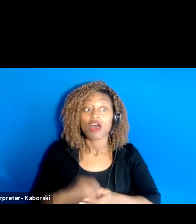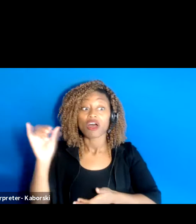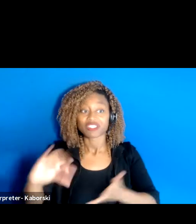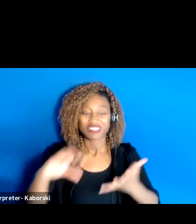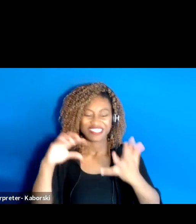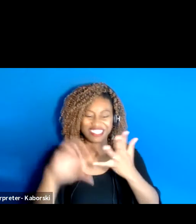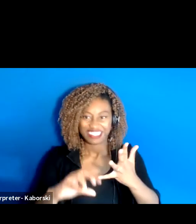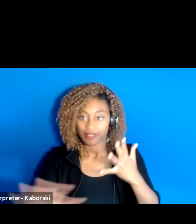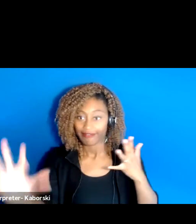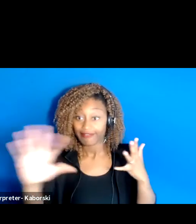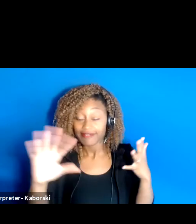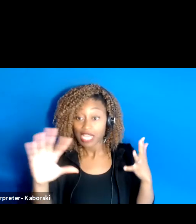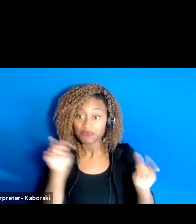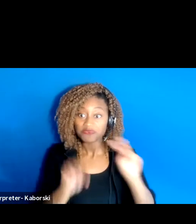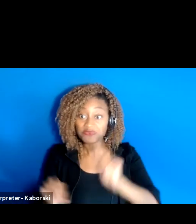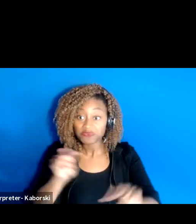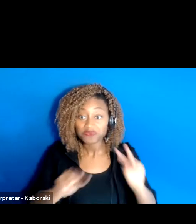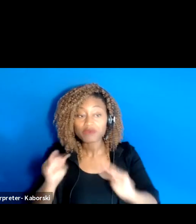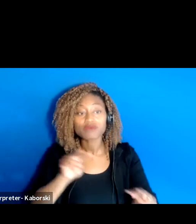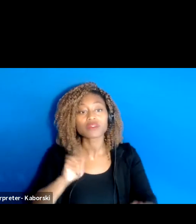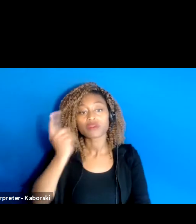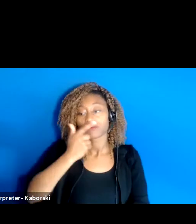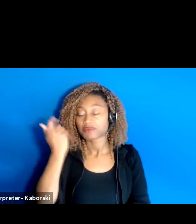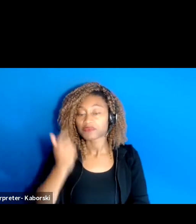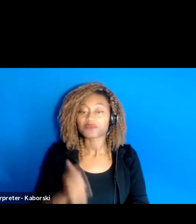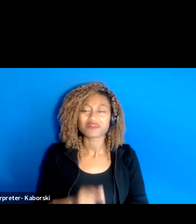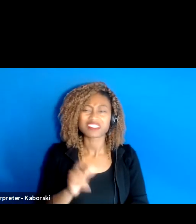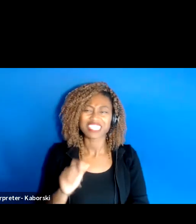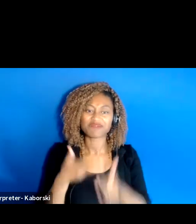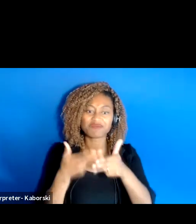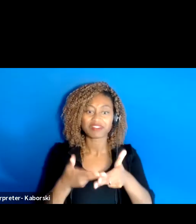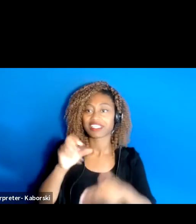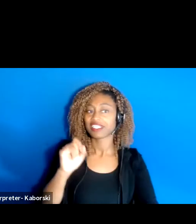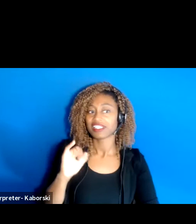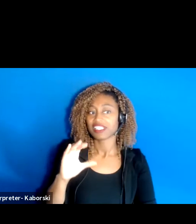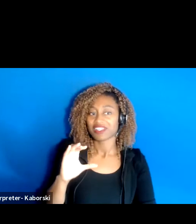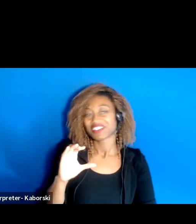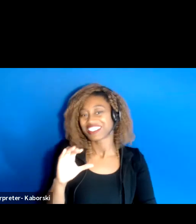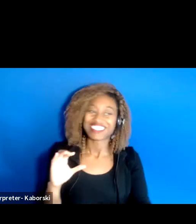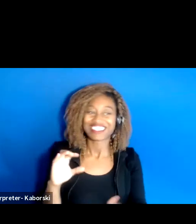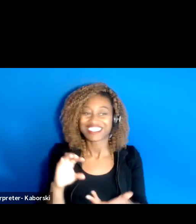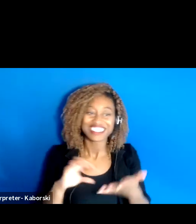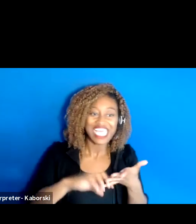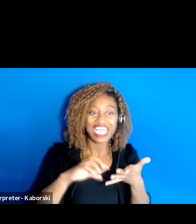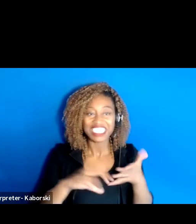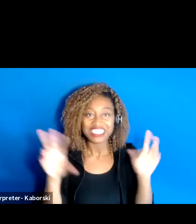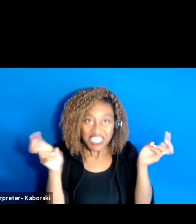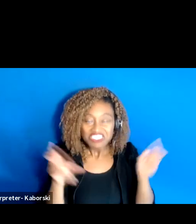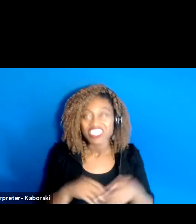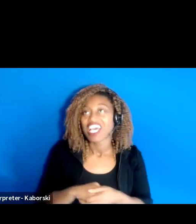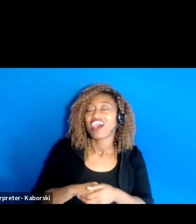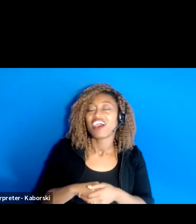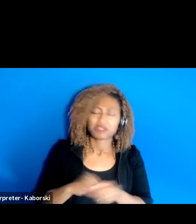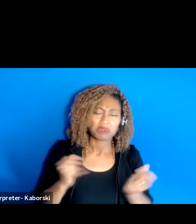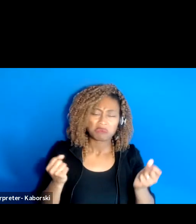5, which is I consider it the silk section, but it basically has several provisions in